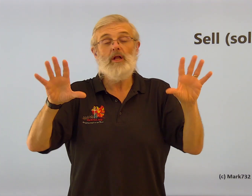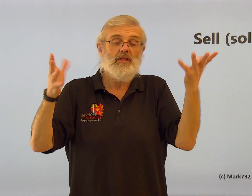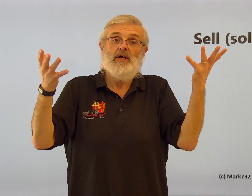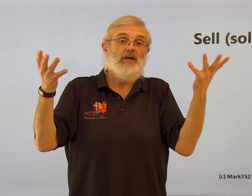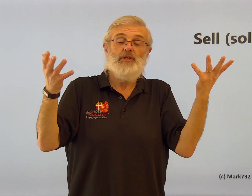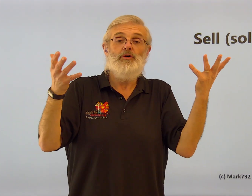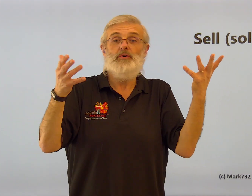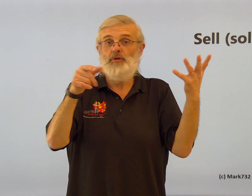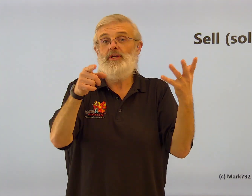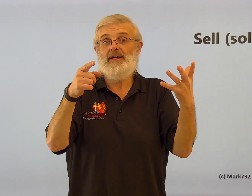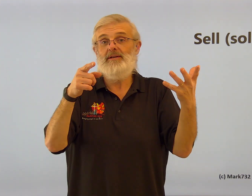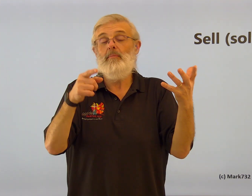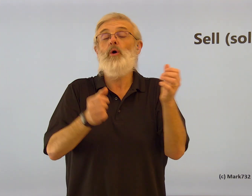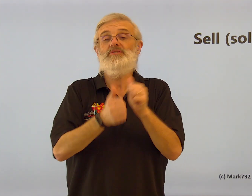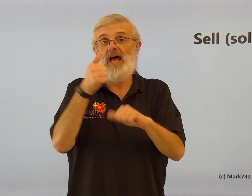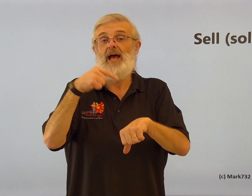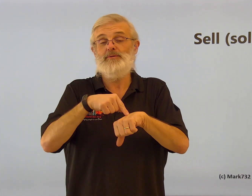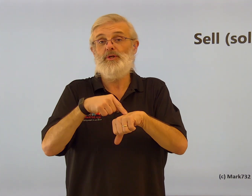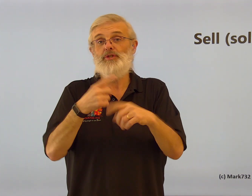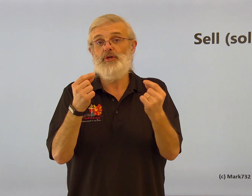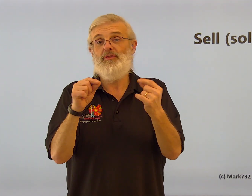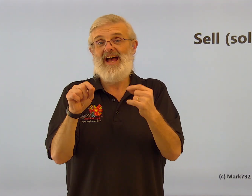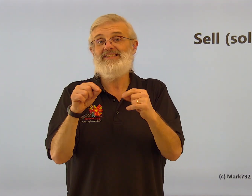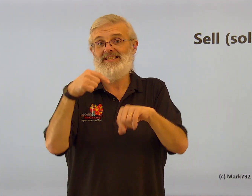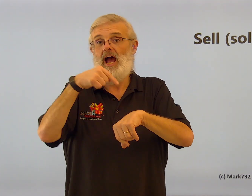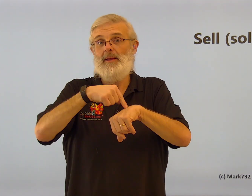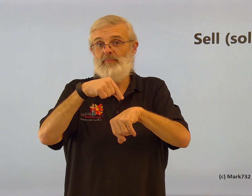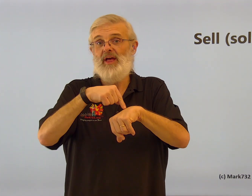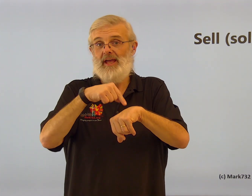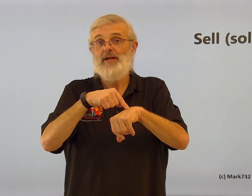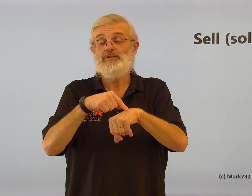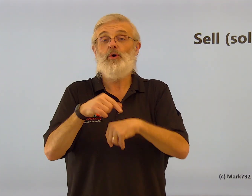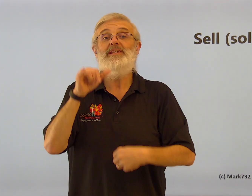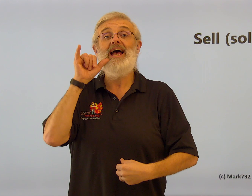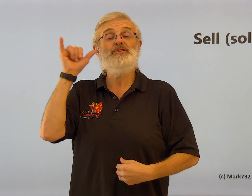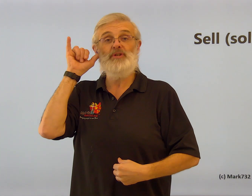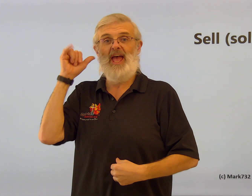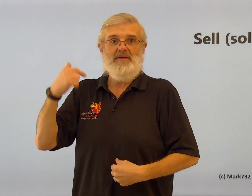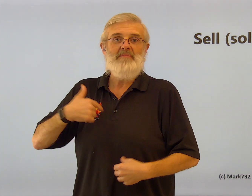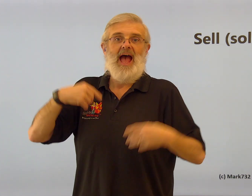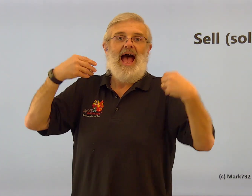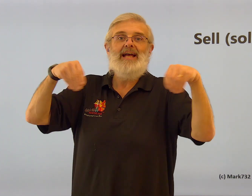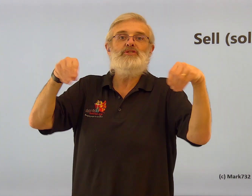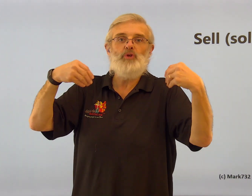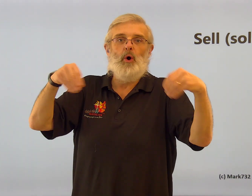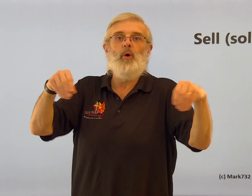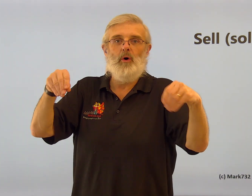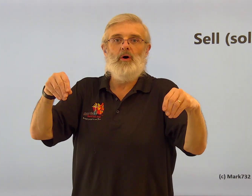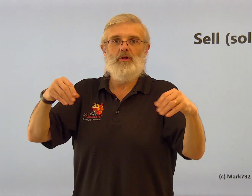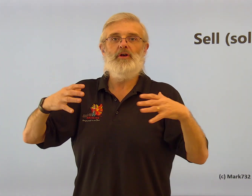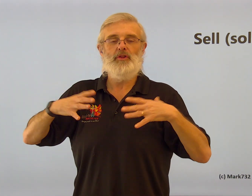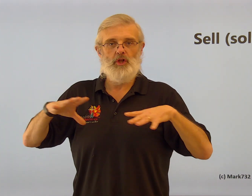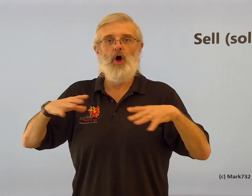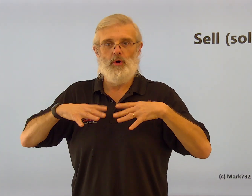you you could most times what you do that's a time thing so yesterday I sold clothes